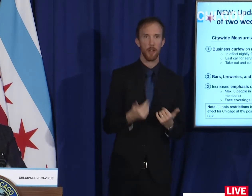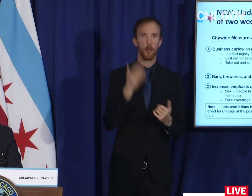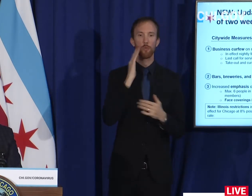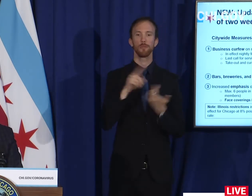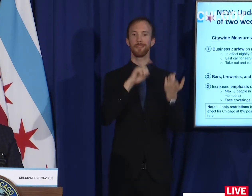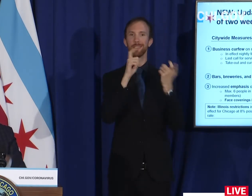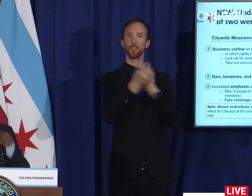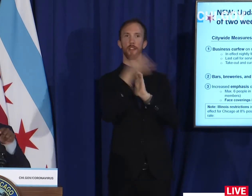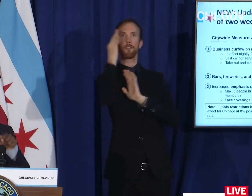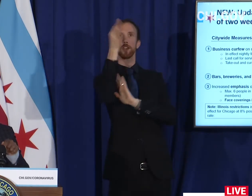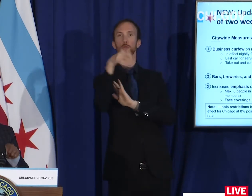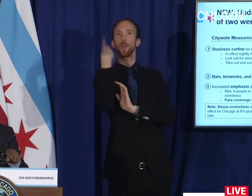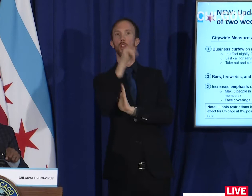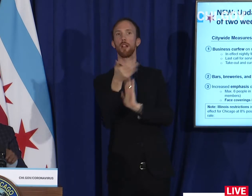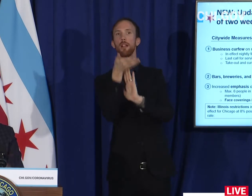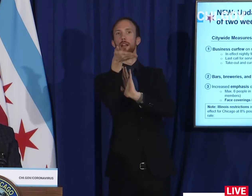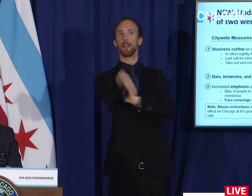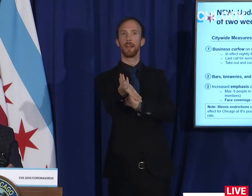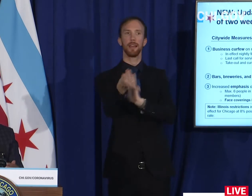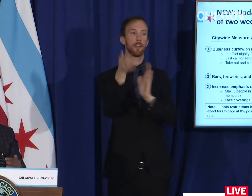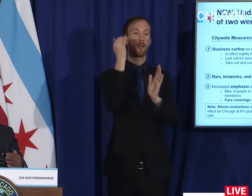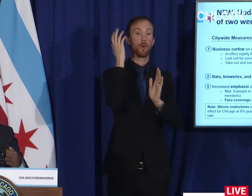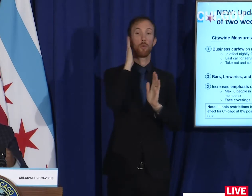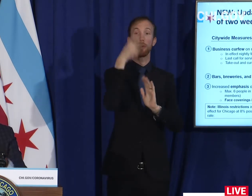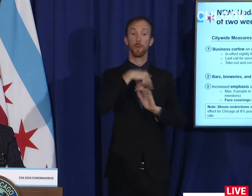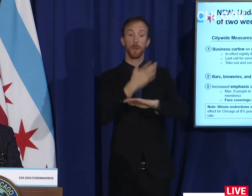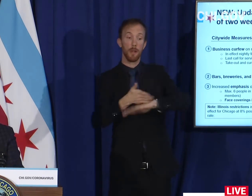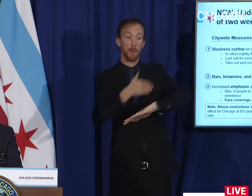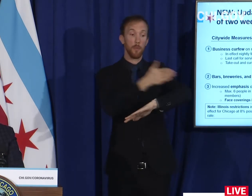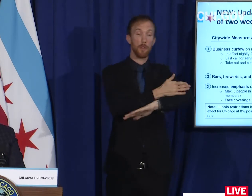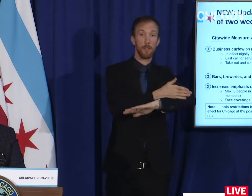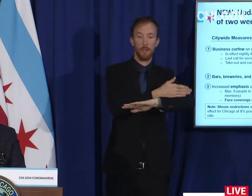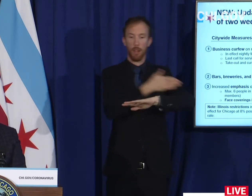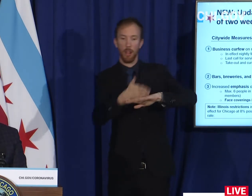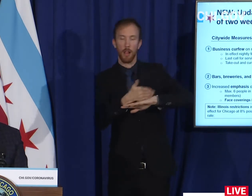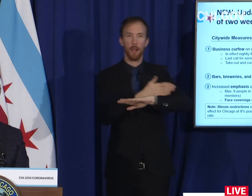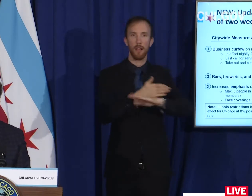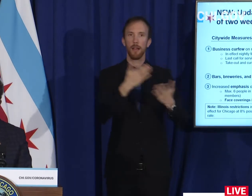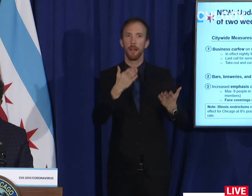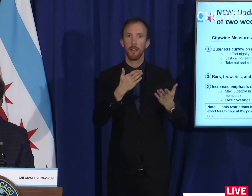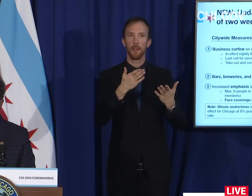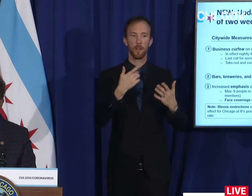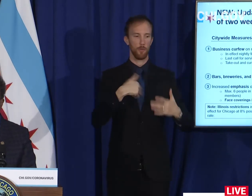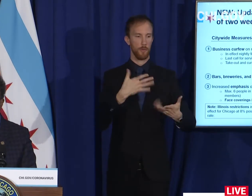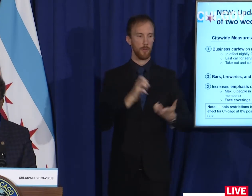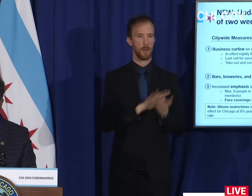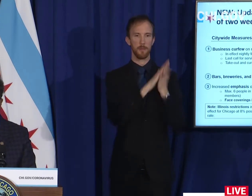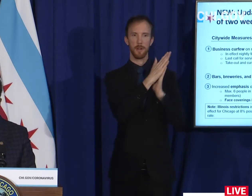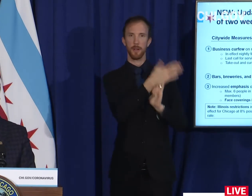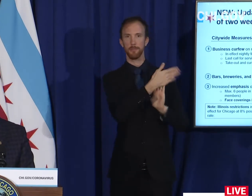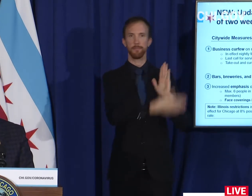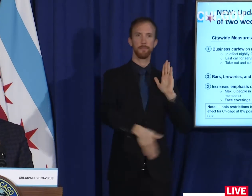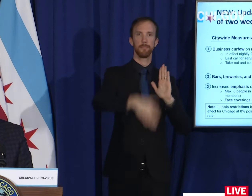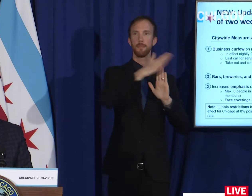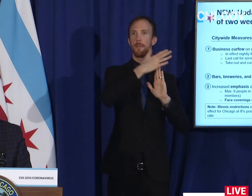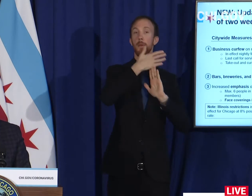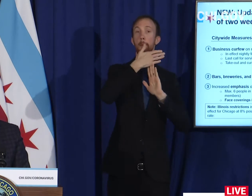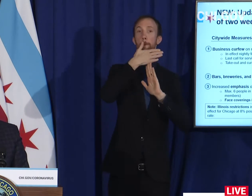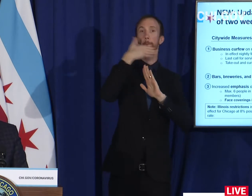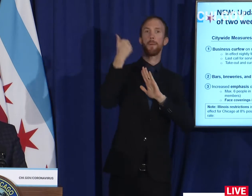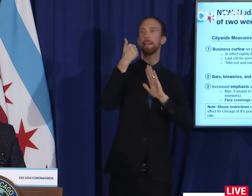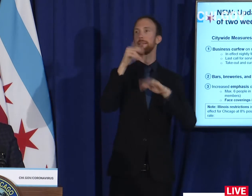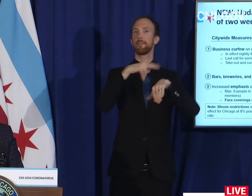it could be. Whether or not we are a city that is, again, a model for the nation, or whether or not we're going to be